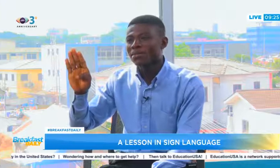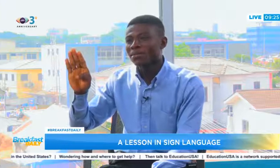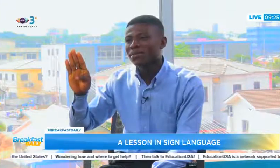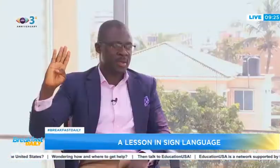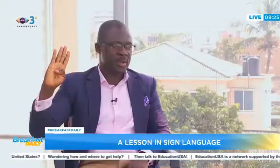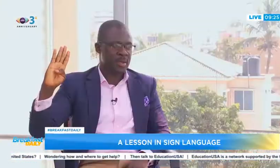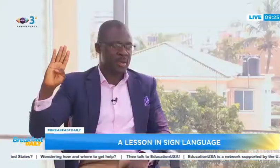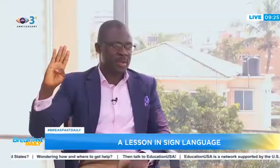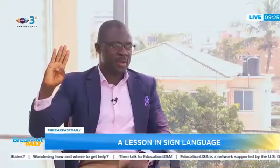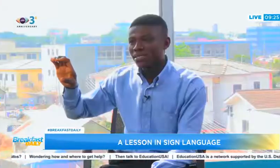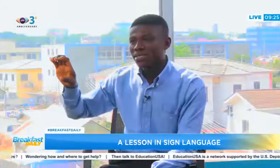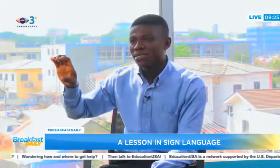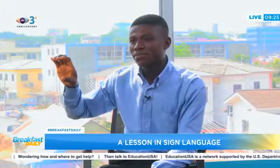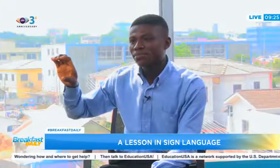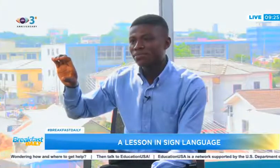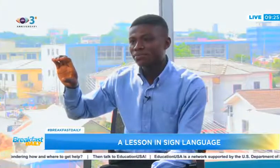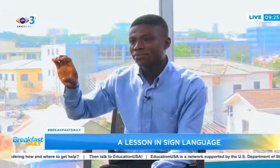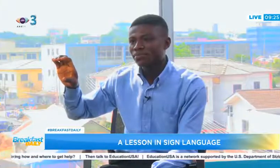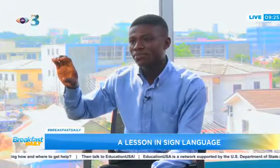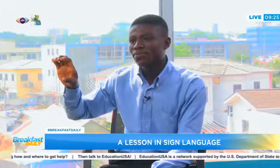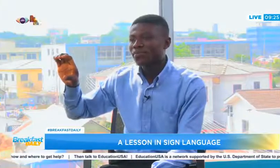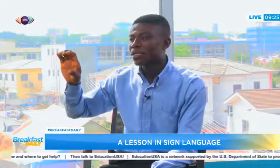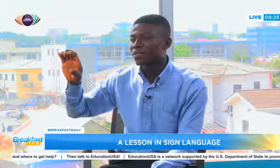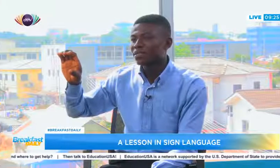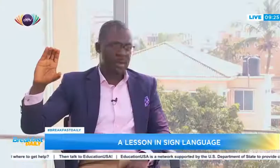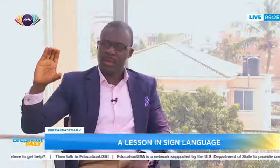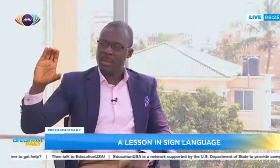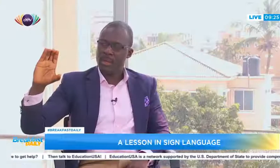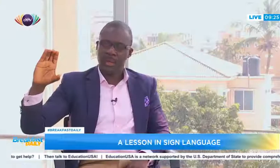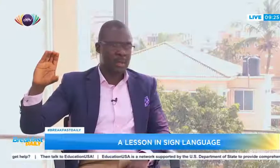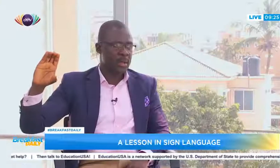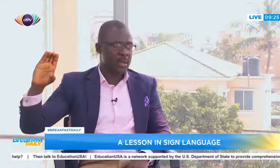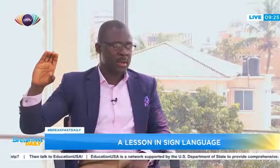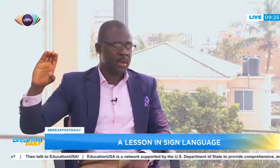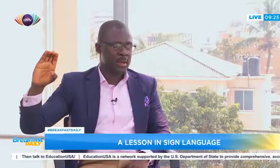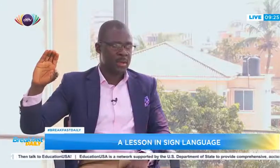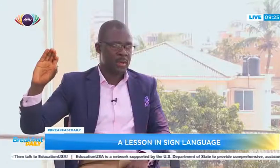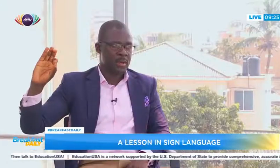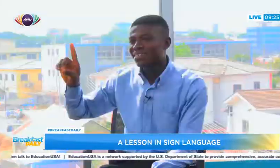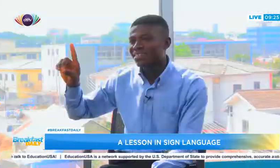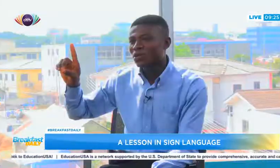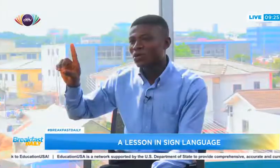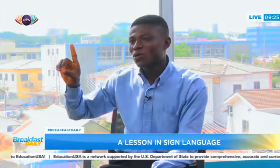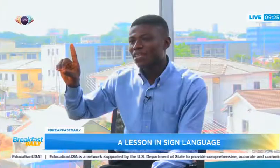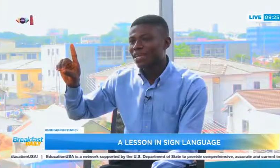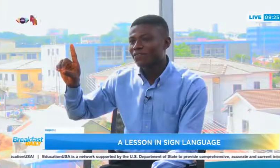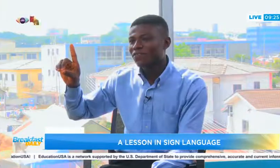B. C. C. D. D. No, you've done F.